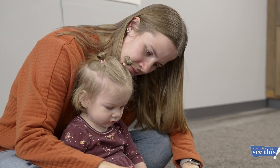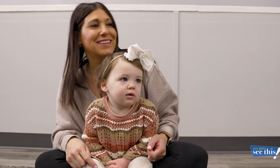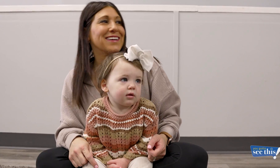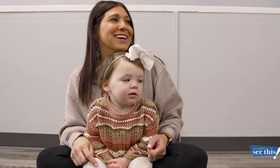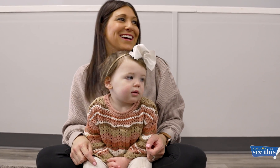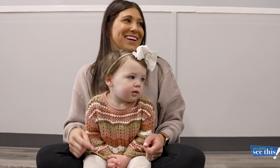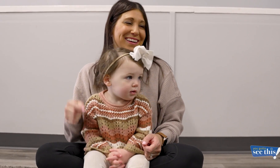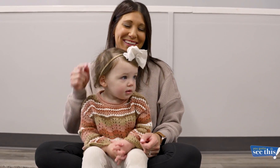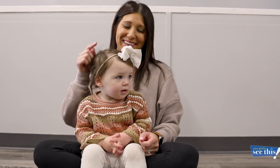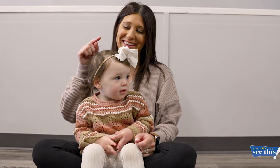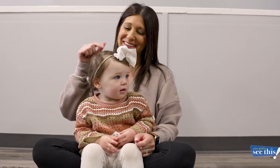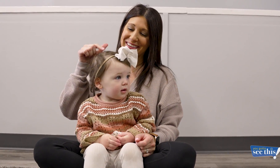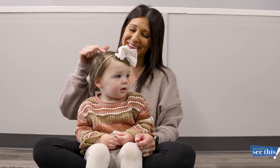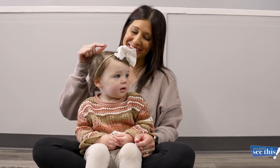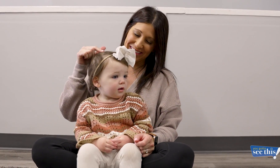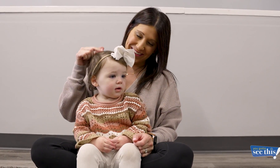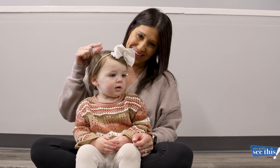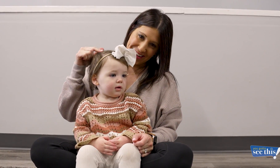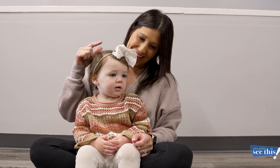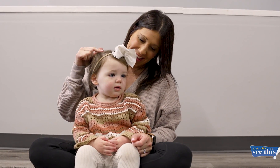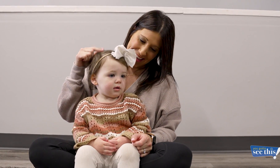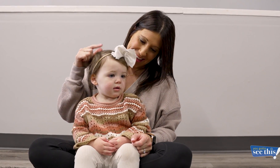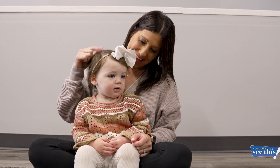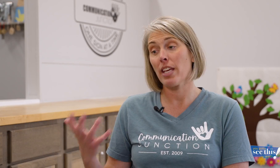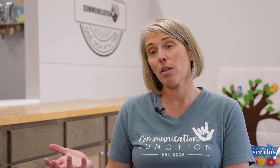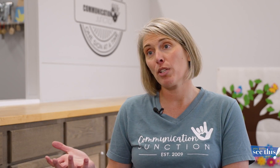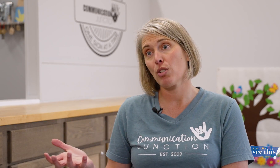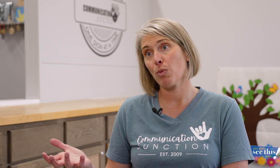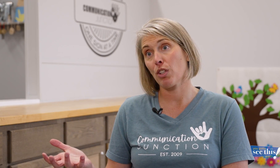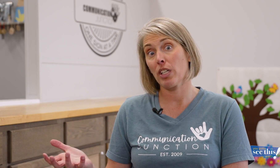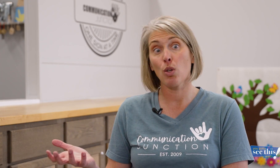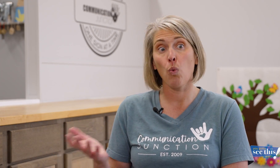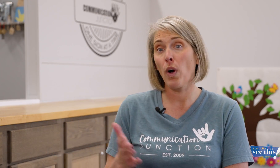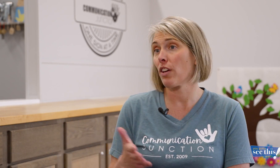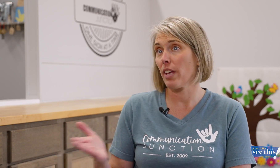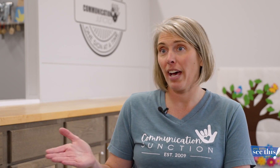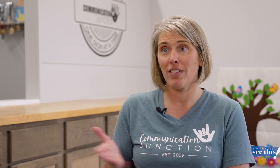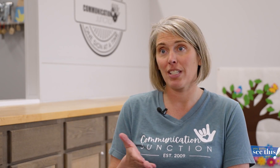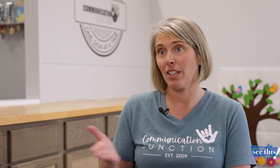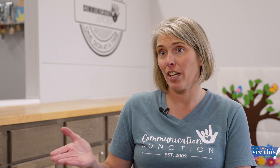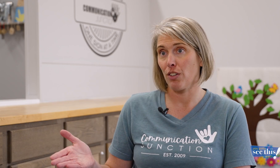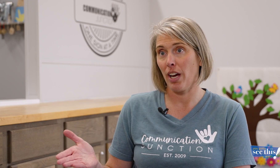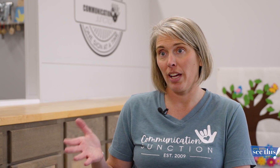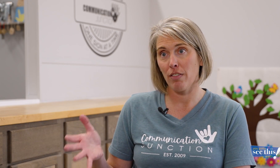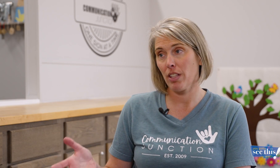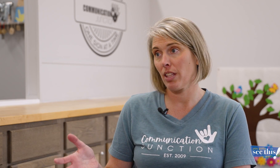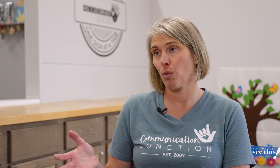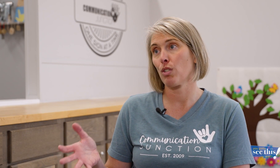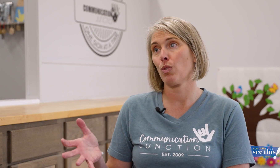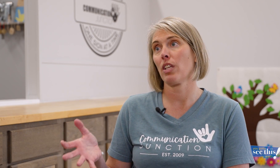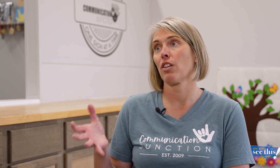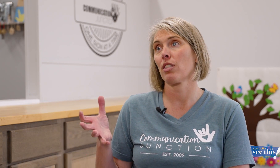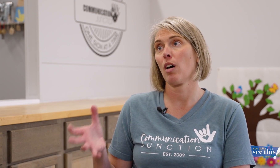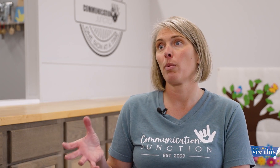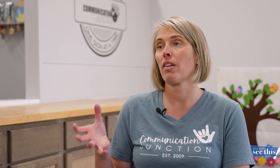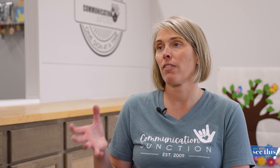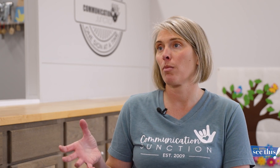model strategies, model skills that they can be using with their kids, whether they have a delay or not. Everything that we're doing here is helping